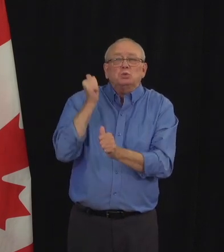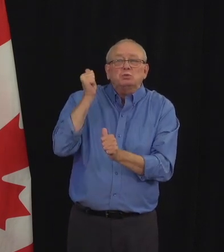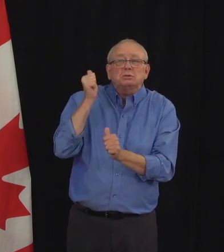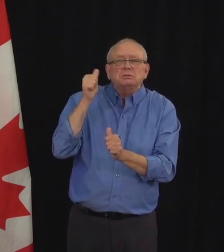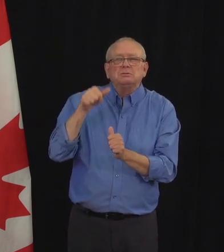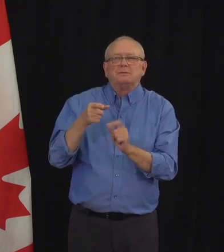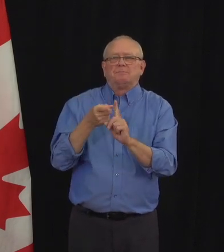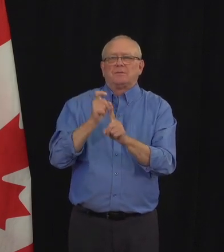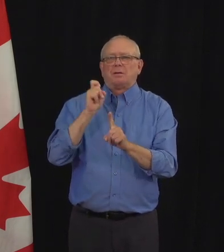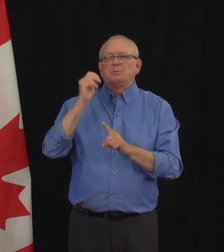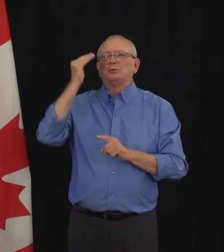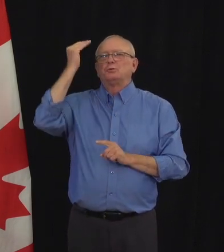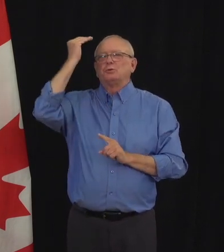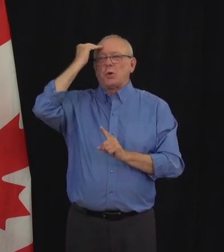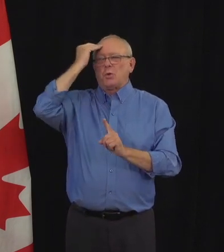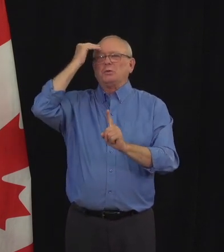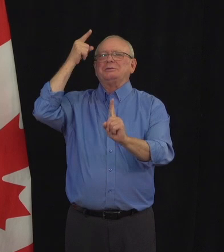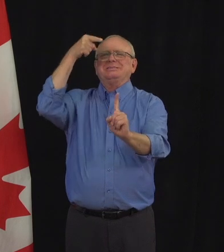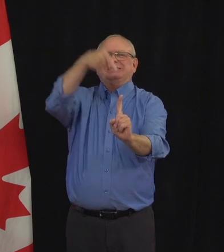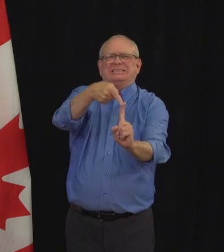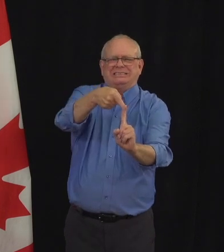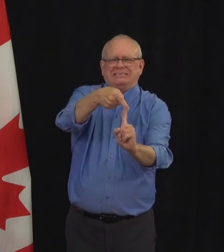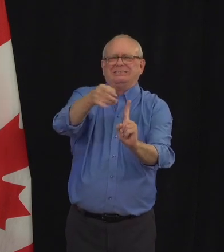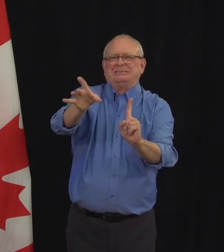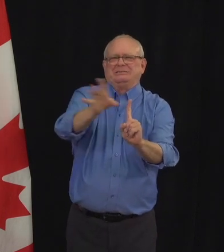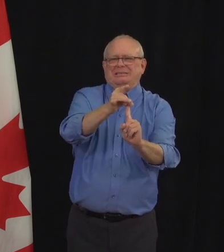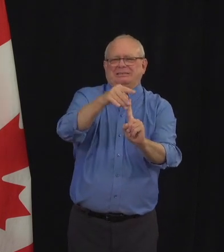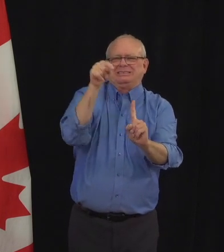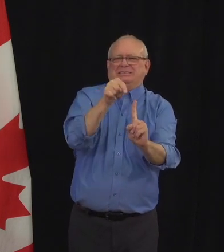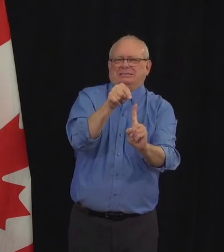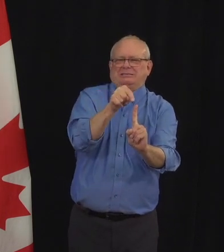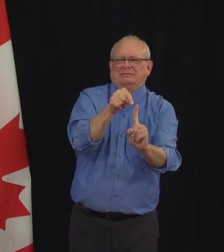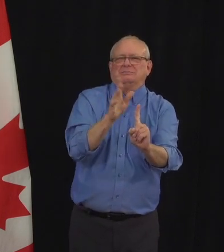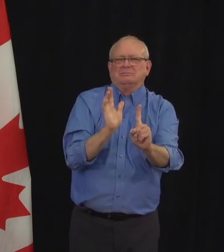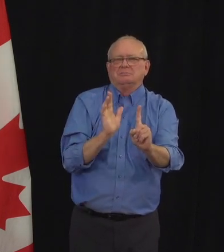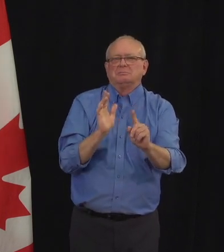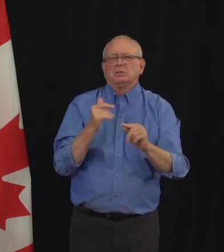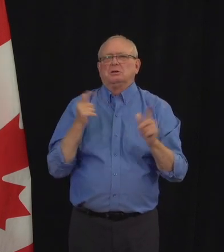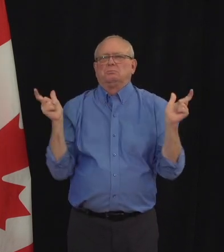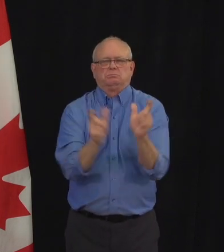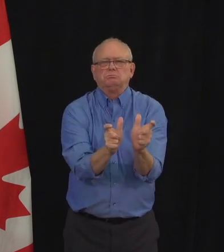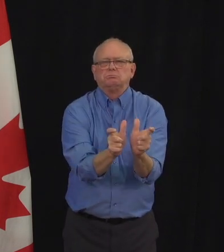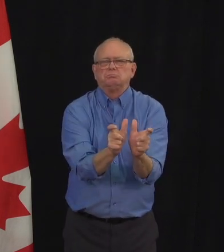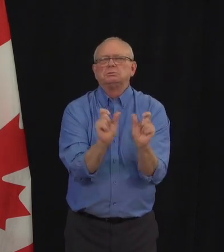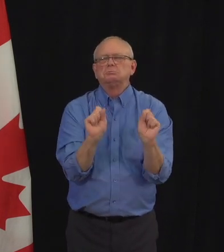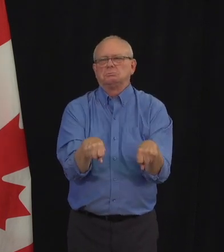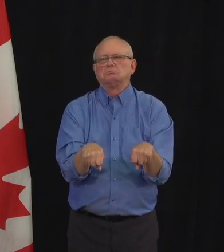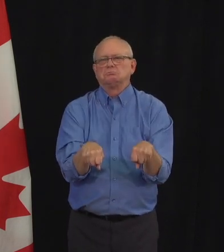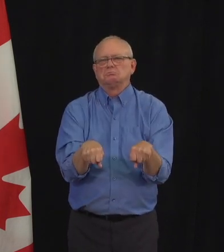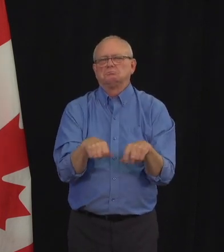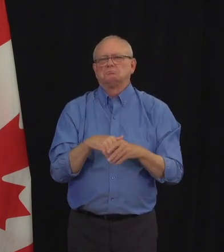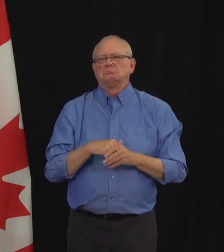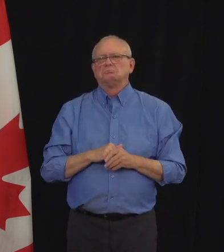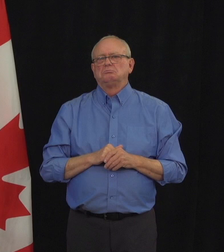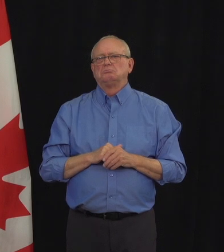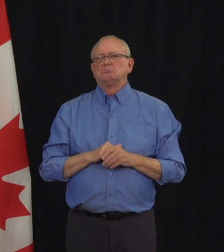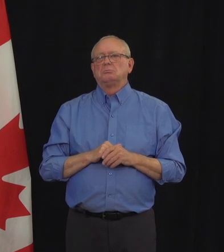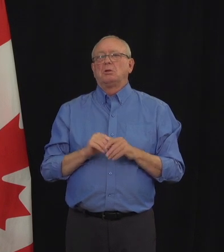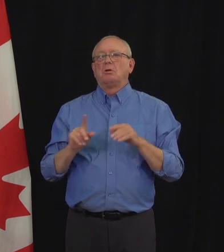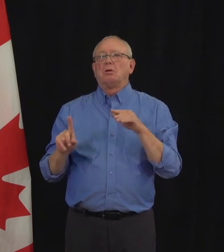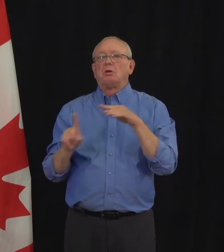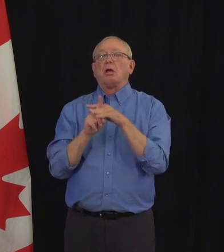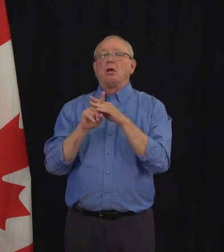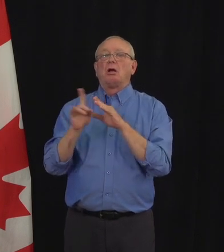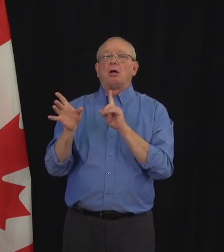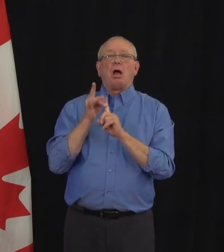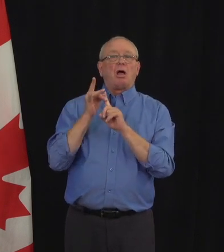their exposure was, we're able to control further spread, and we aren't seeing the majority of those cases from an unknown community source at